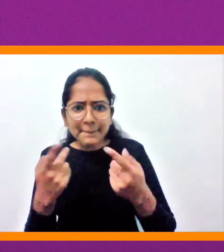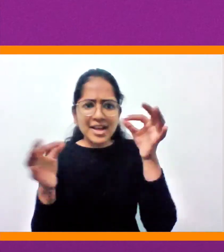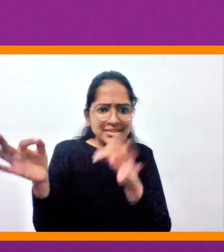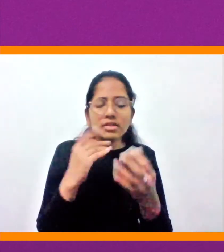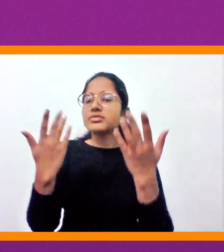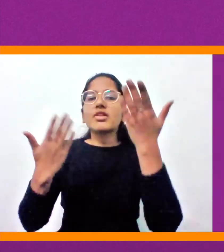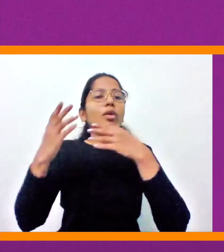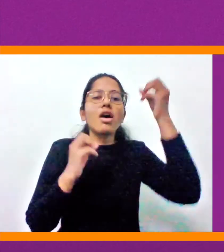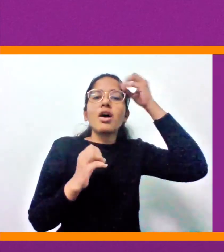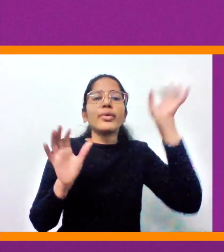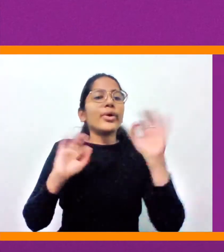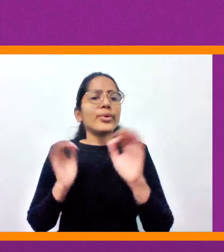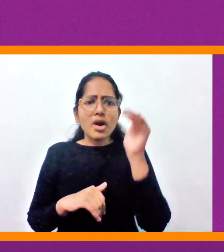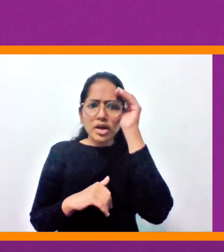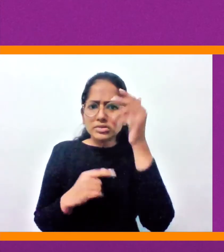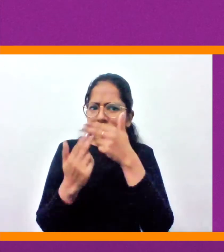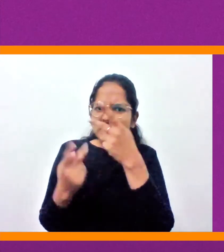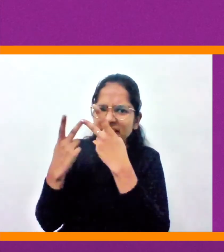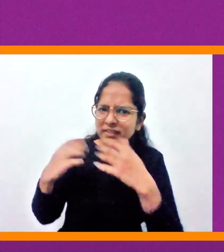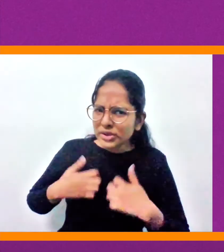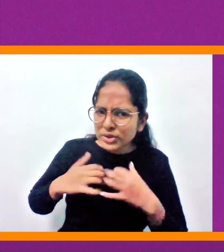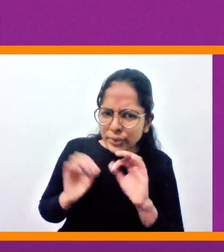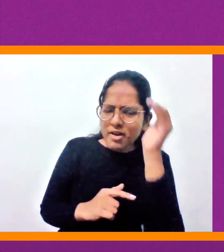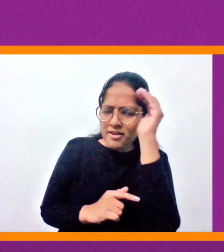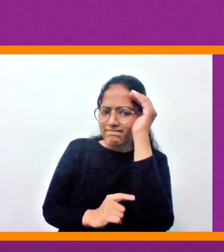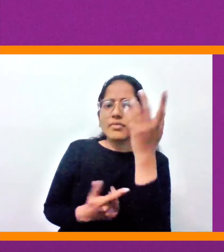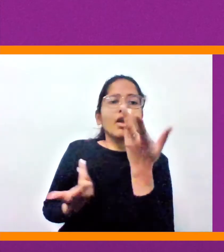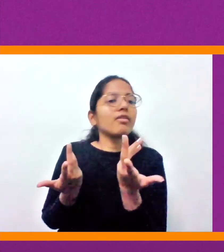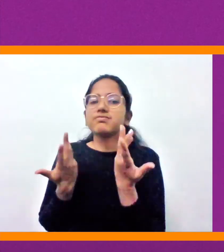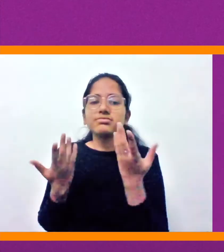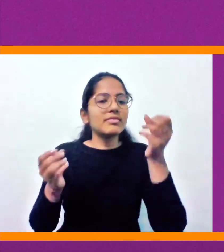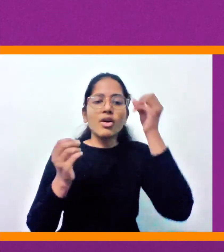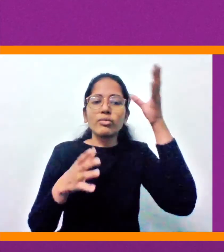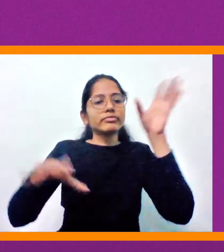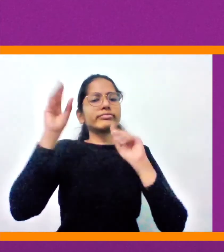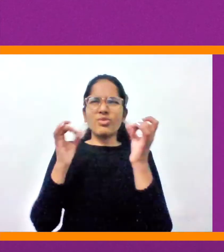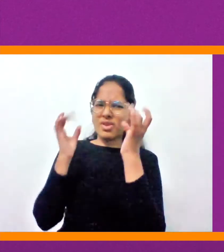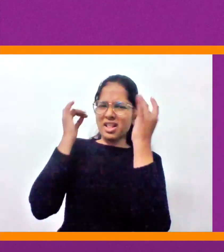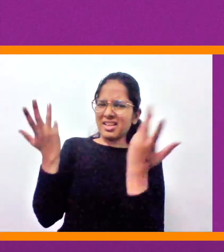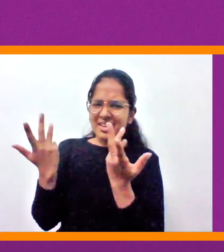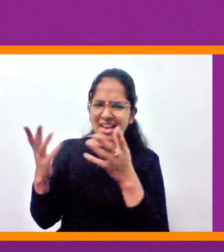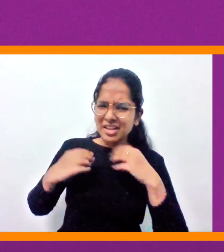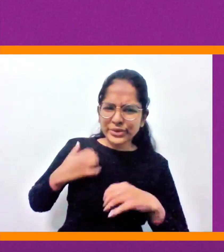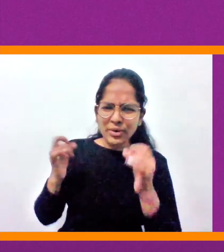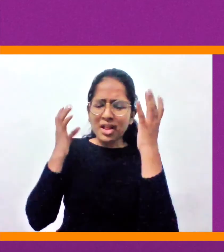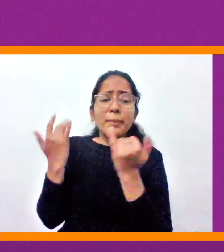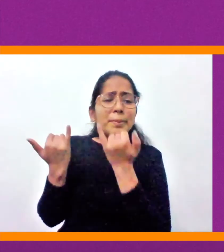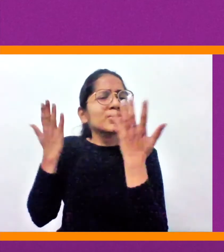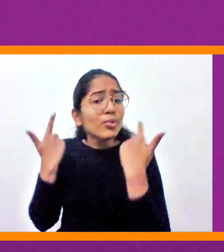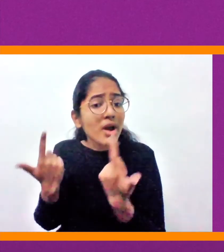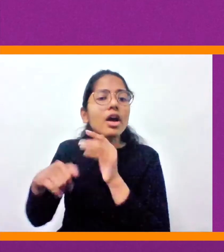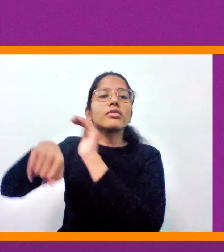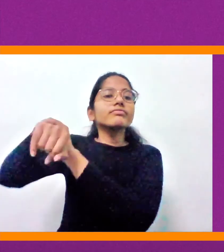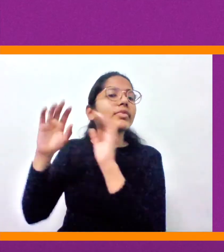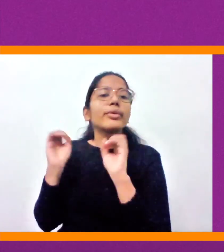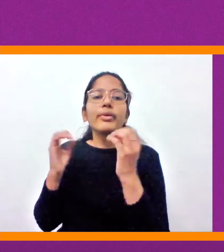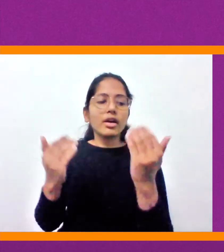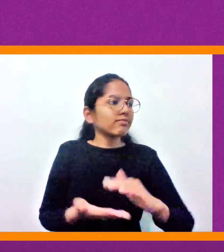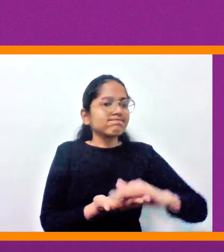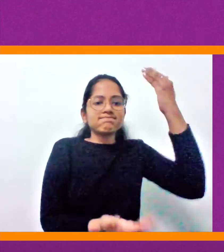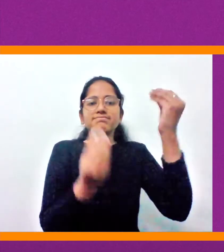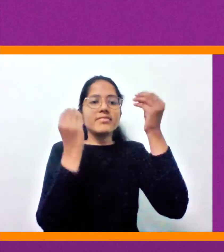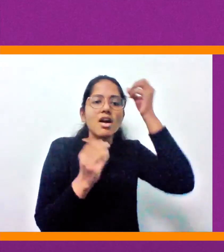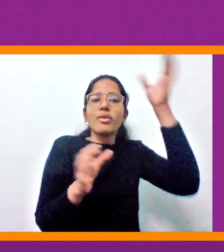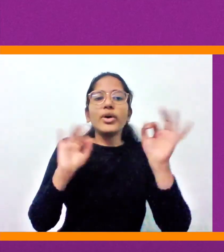She said, "Consent is not a tangible object. It is an intangible response that formulates